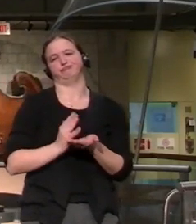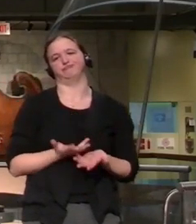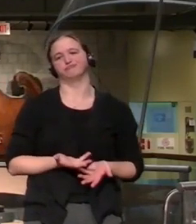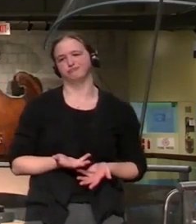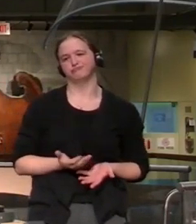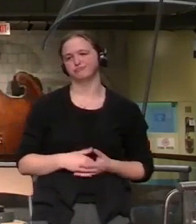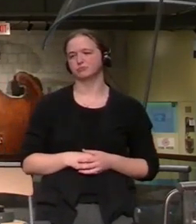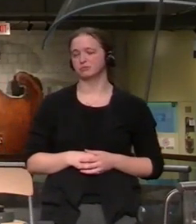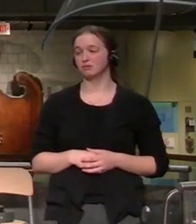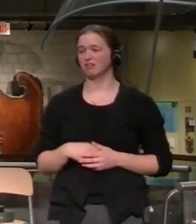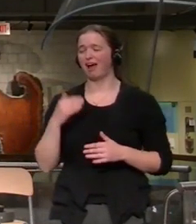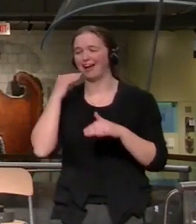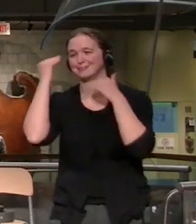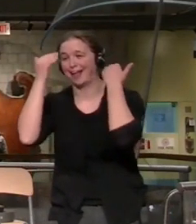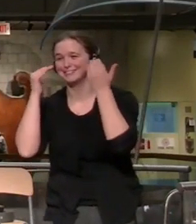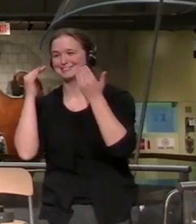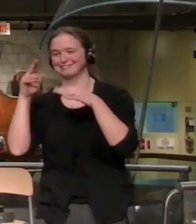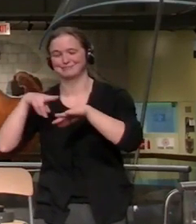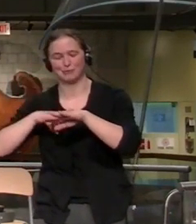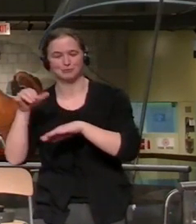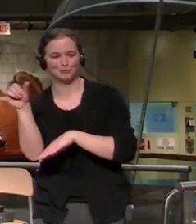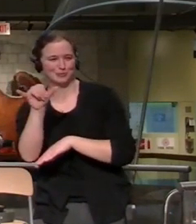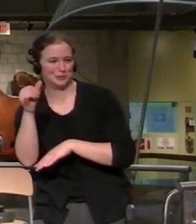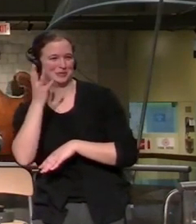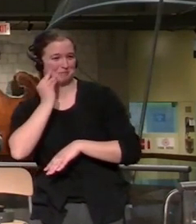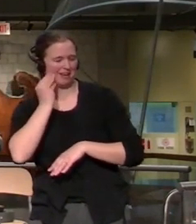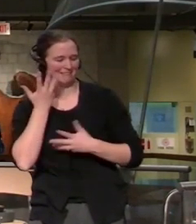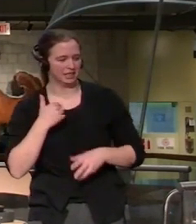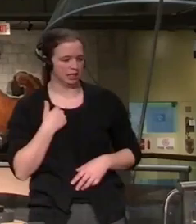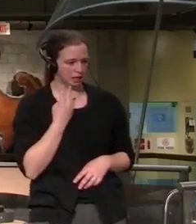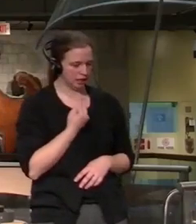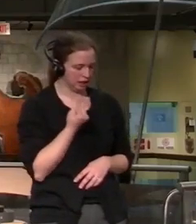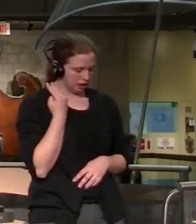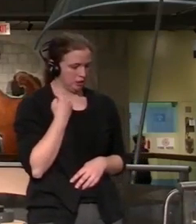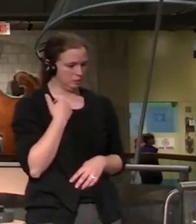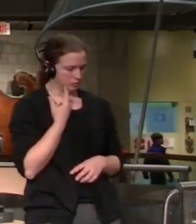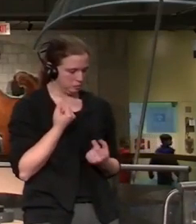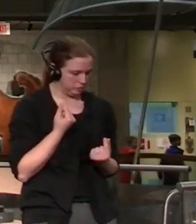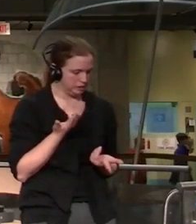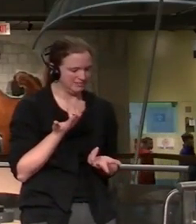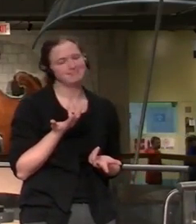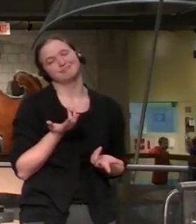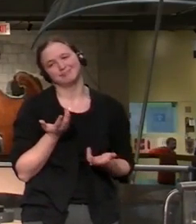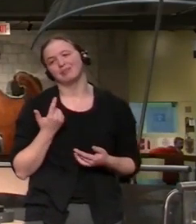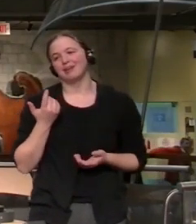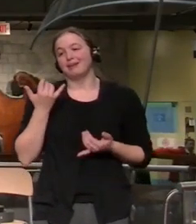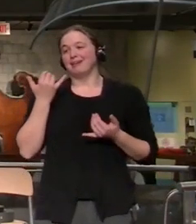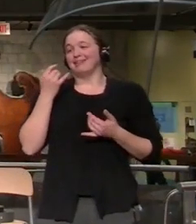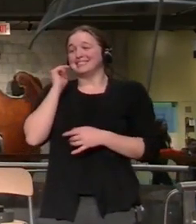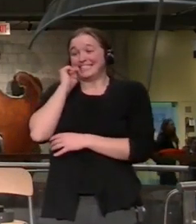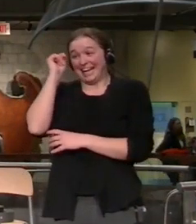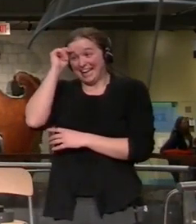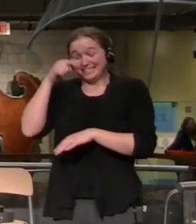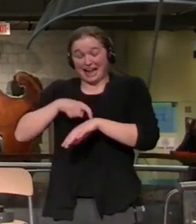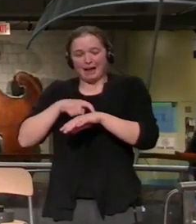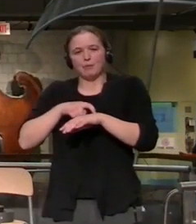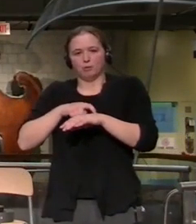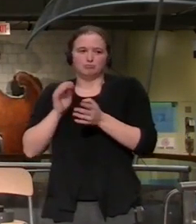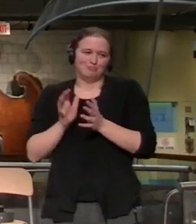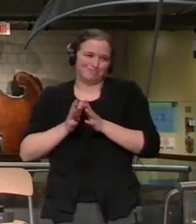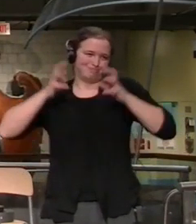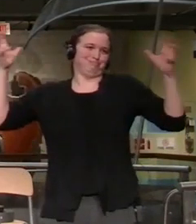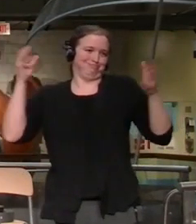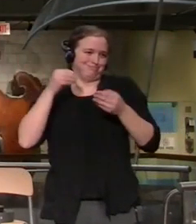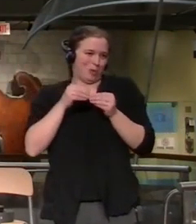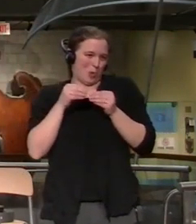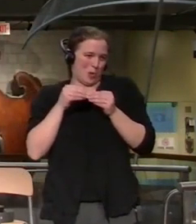moments, but the goal here is to understand and allow our frontal lobe to develop in a way that becomes very efficient.